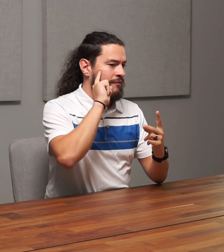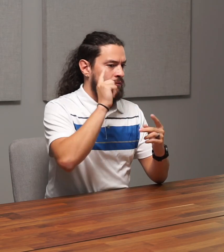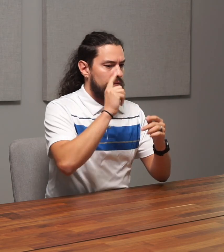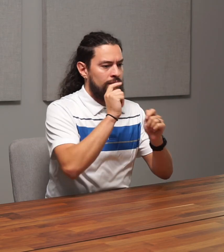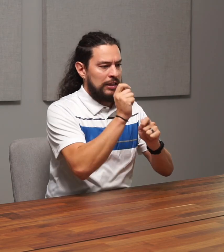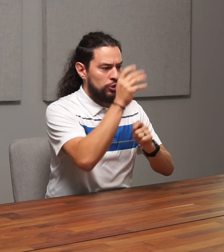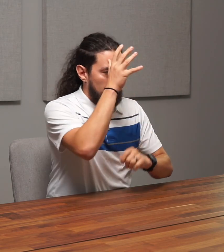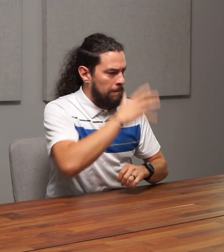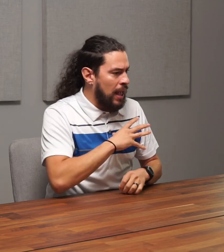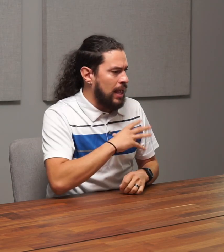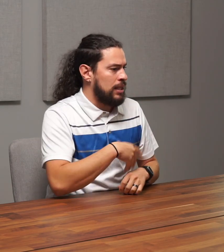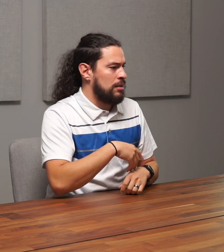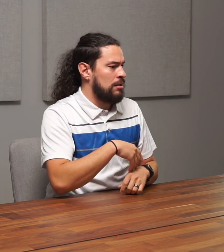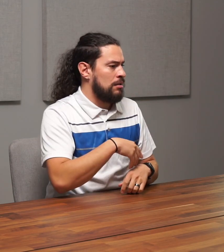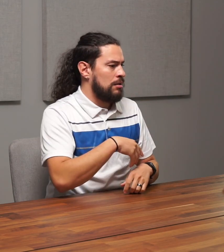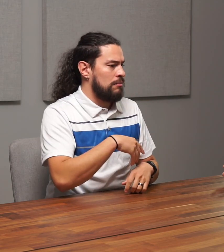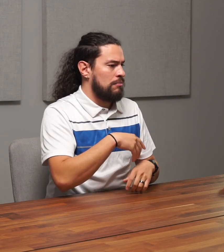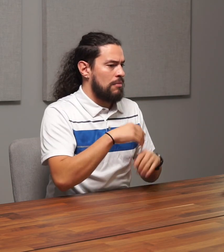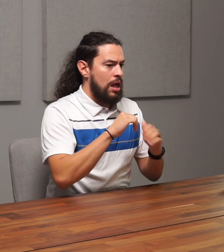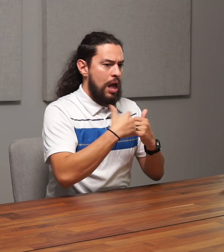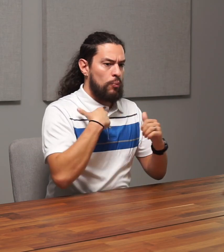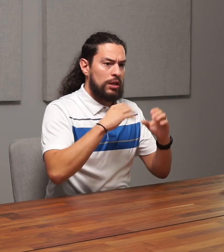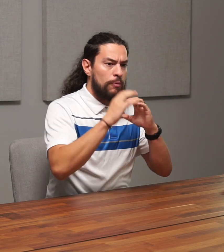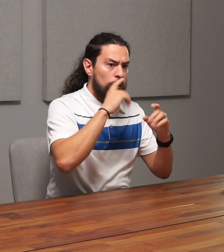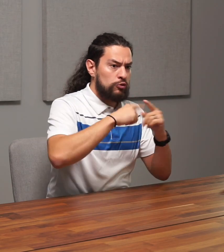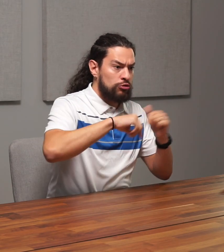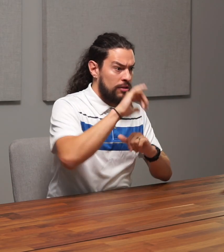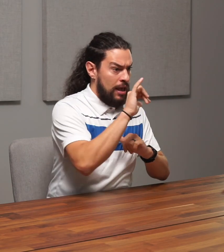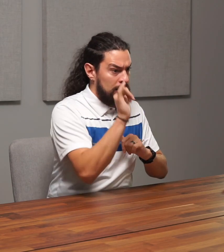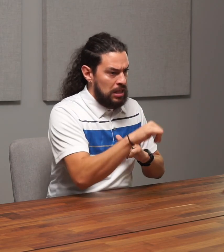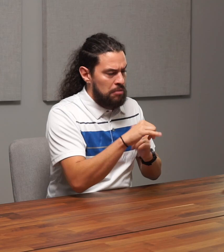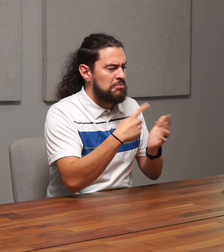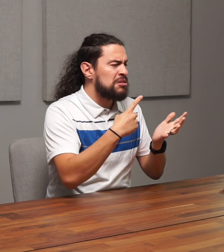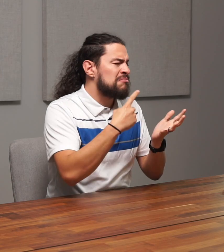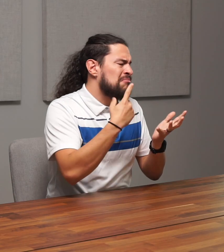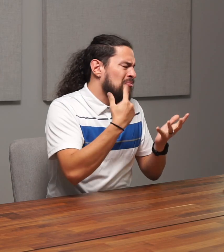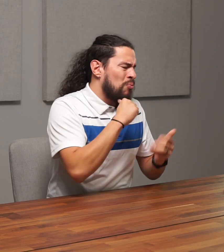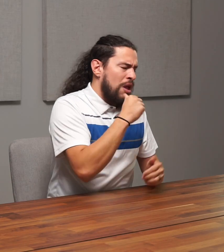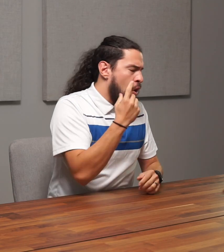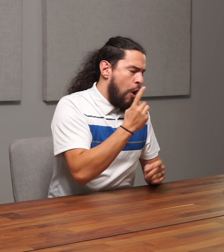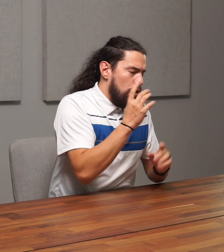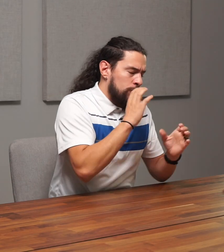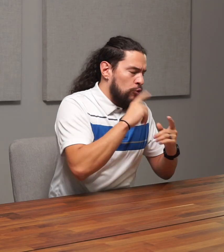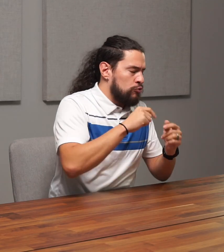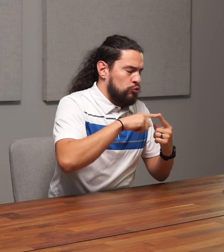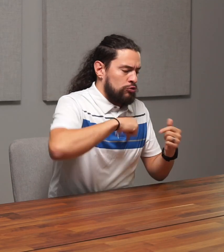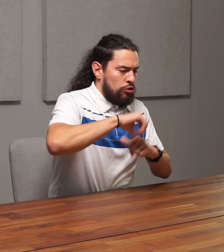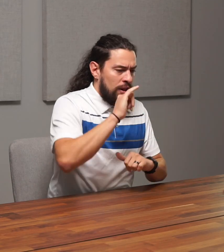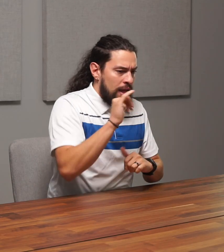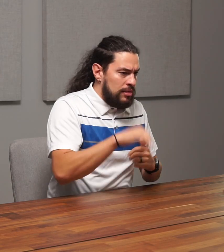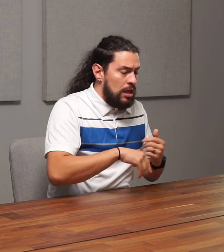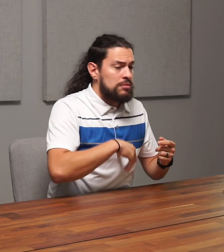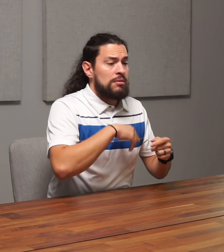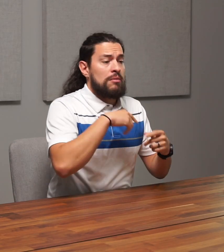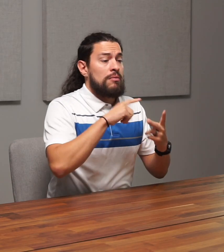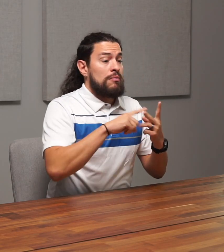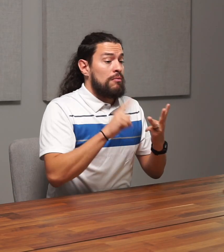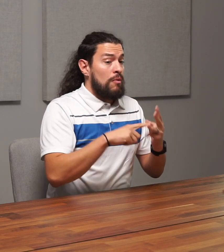so for example there was like the deaf fishermen how they would communicate with each other you know of